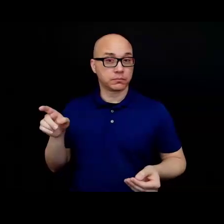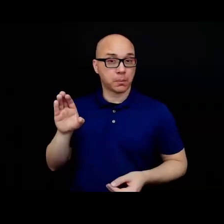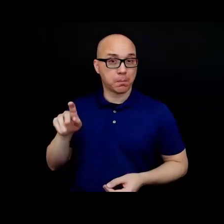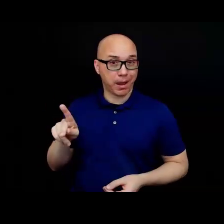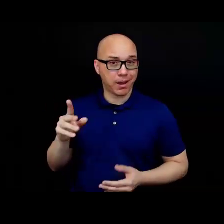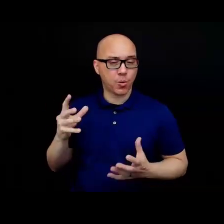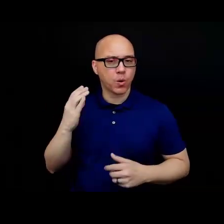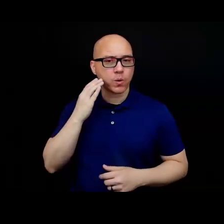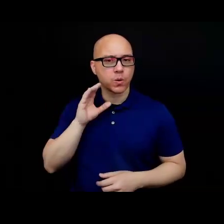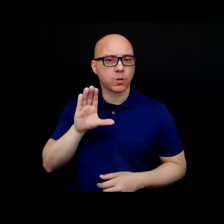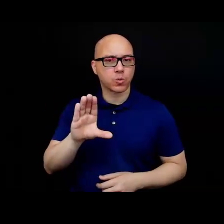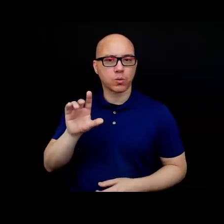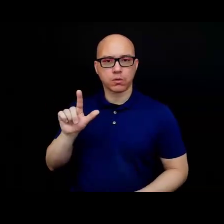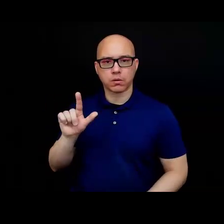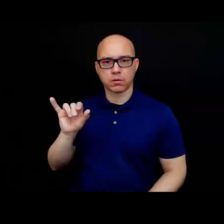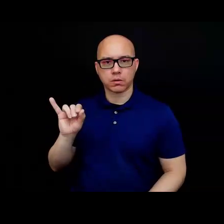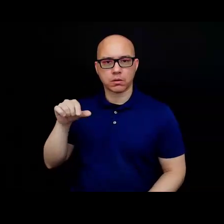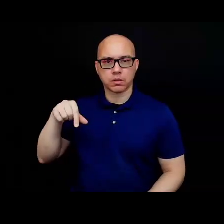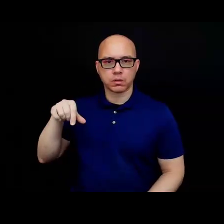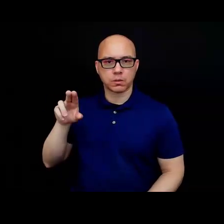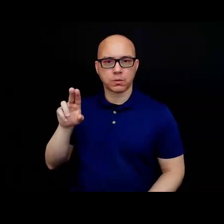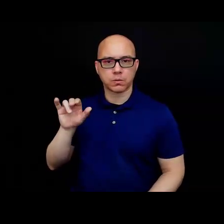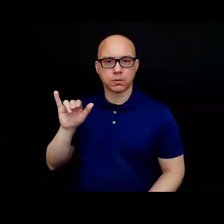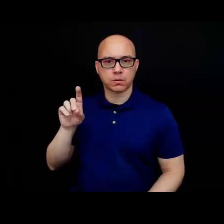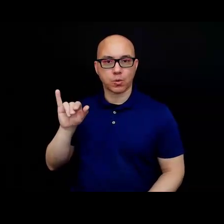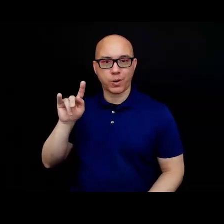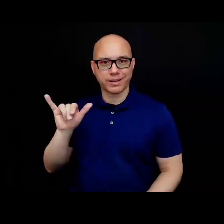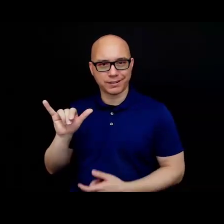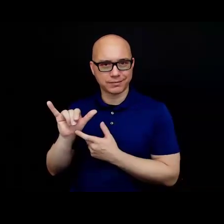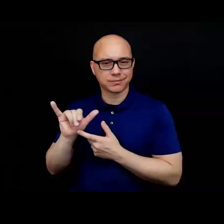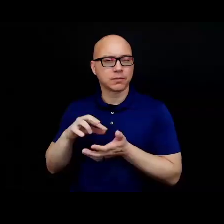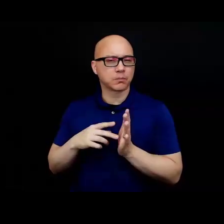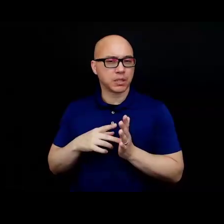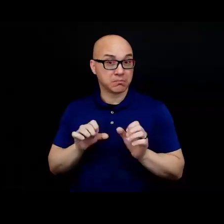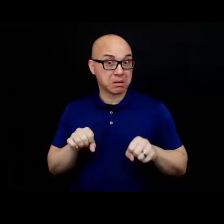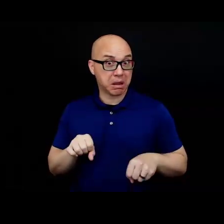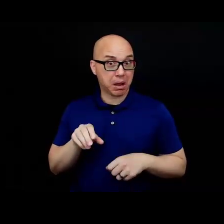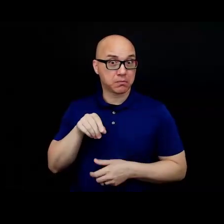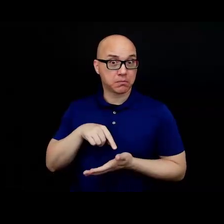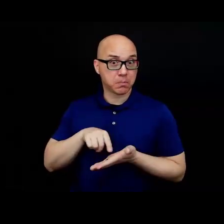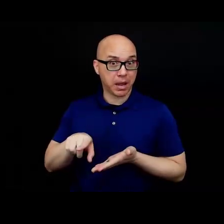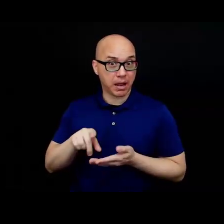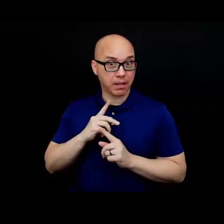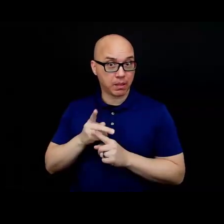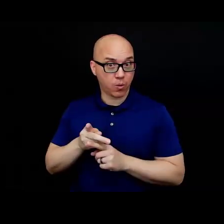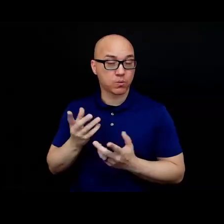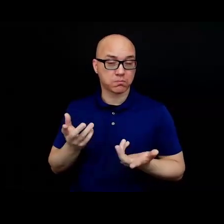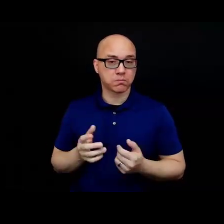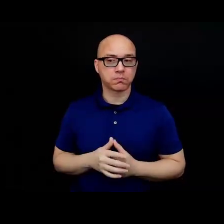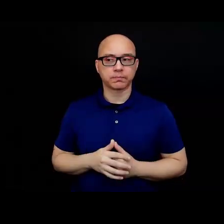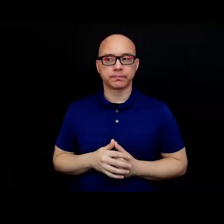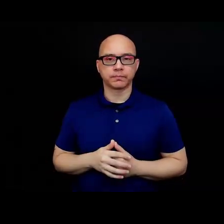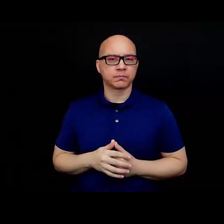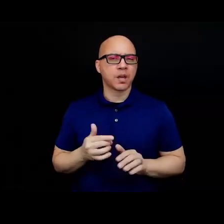loans. So I'm going to talk in some financial terms, but hopefully I'm setting it up properly where